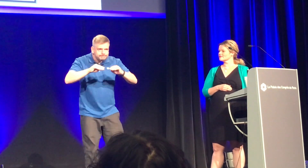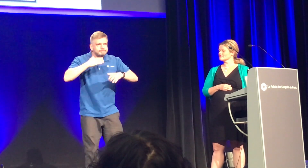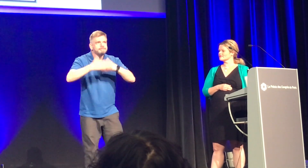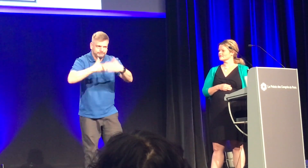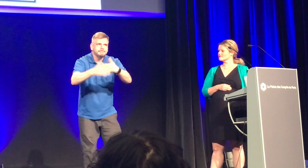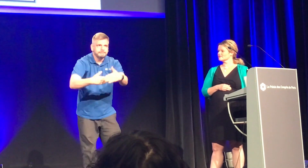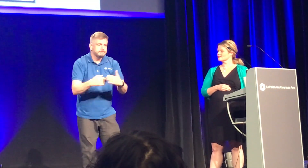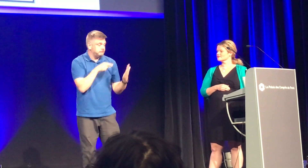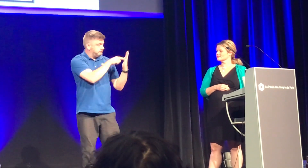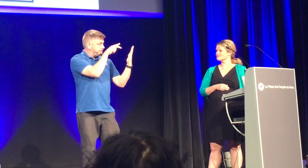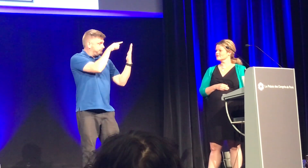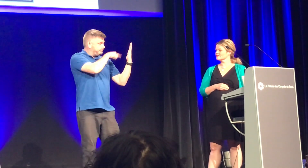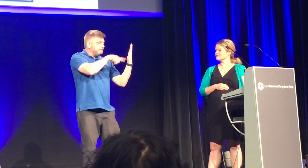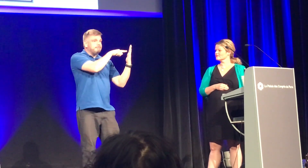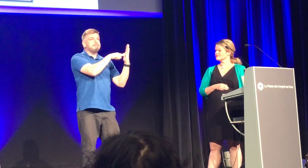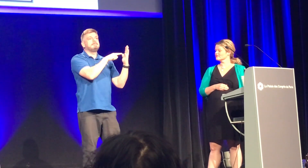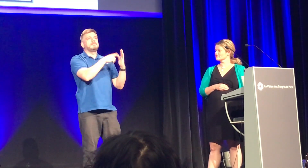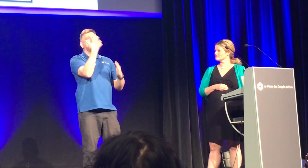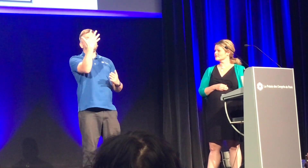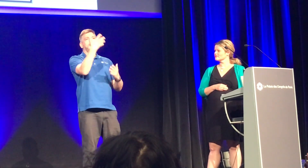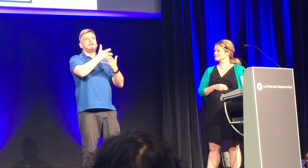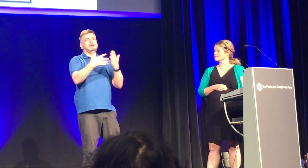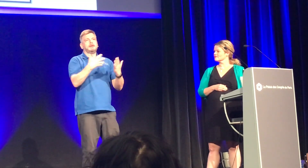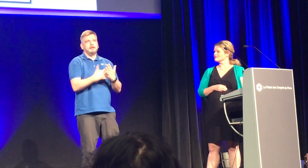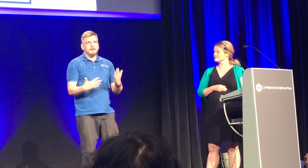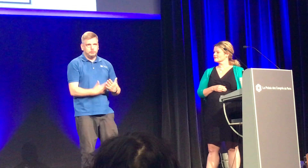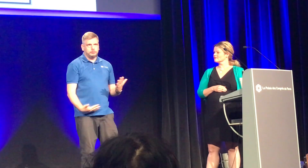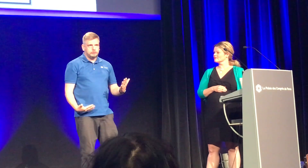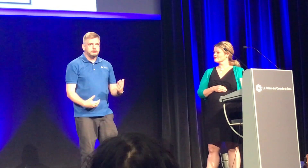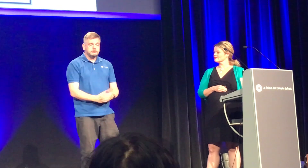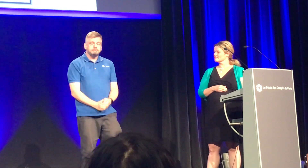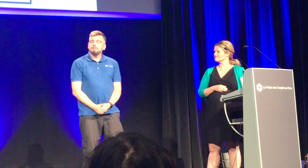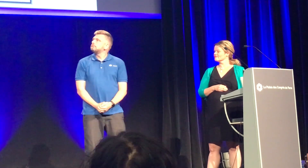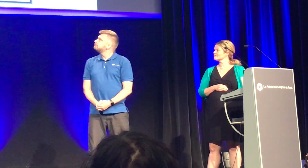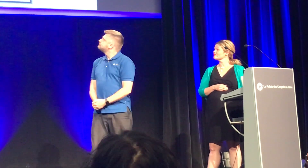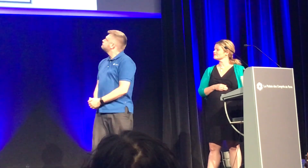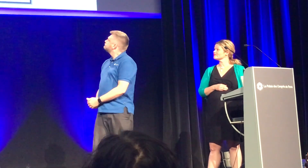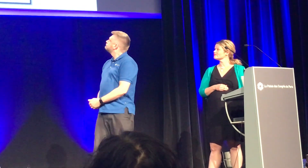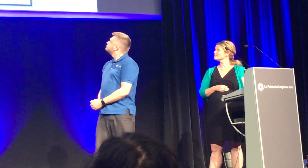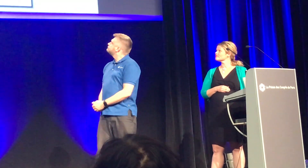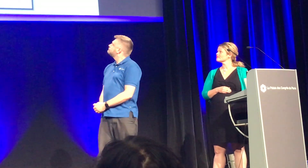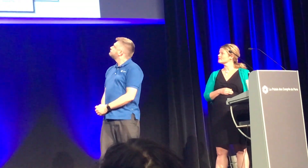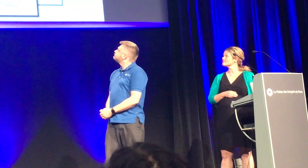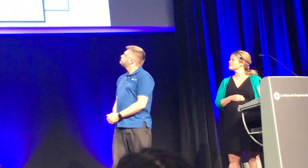which can be used in the classroom. And these are available in five languages.